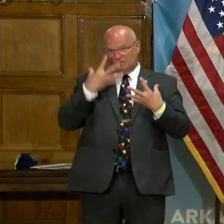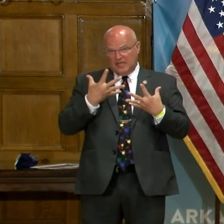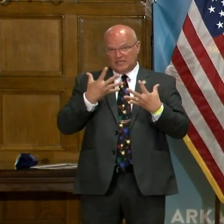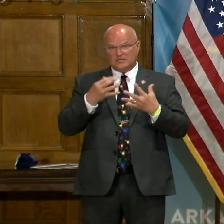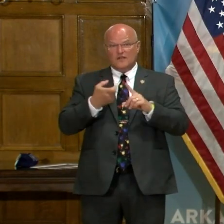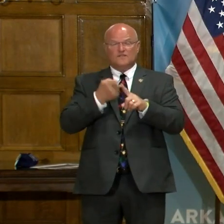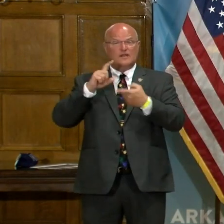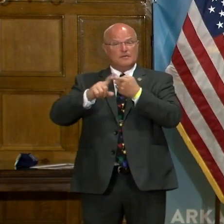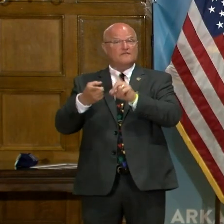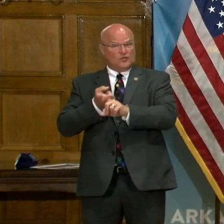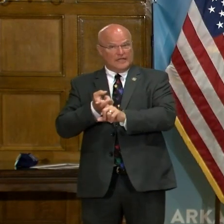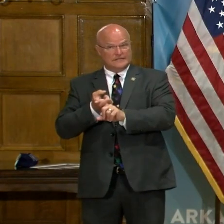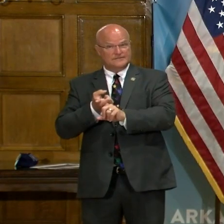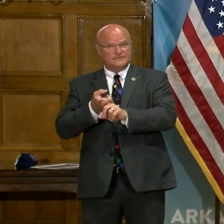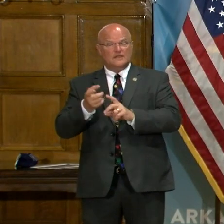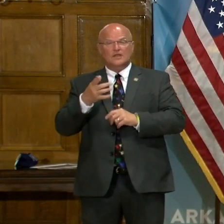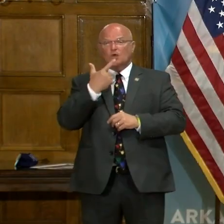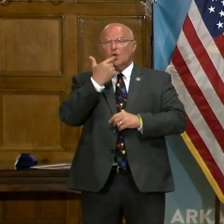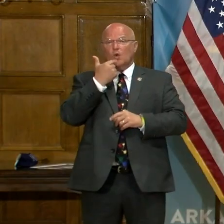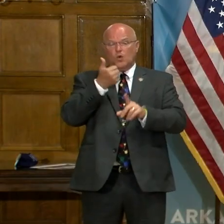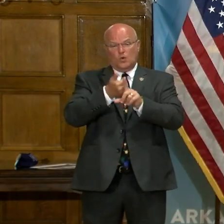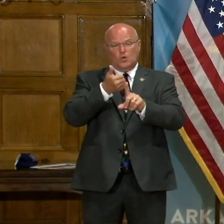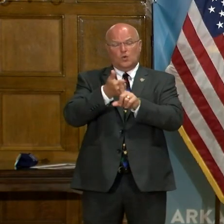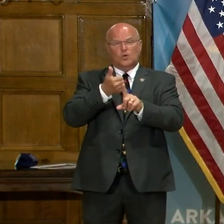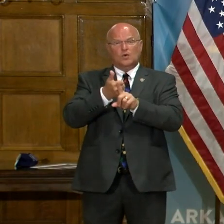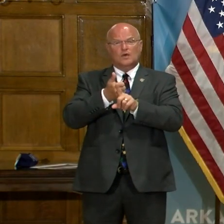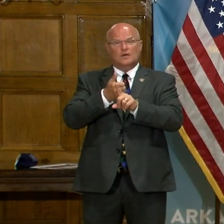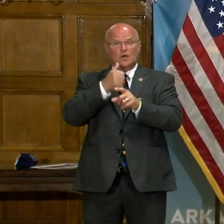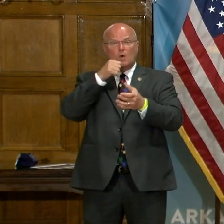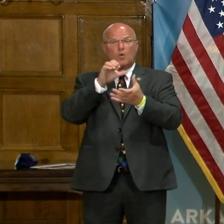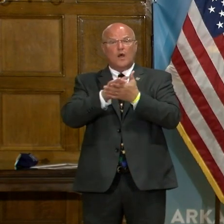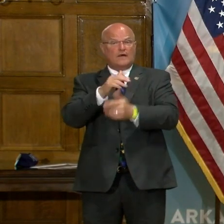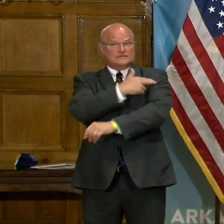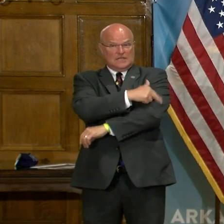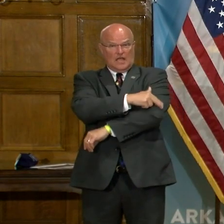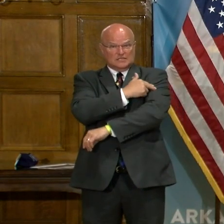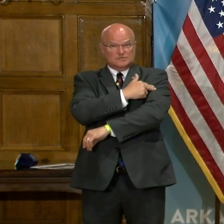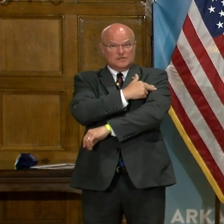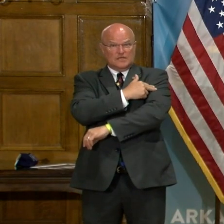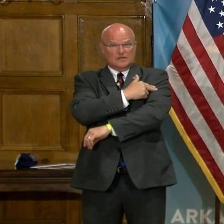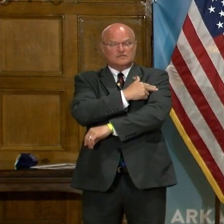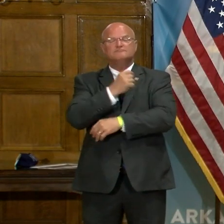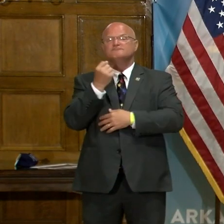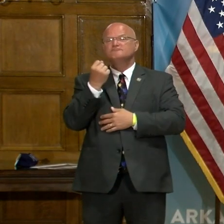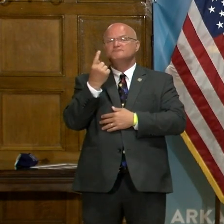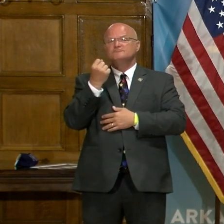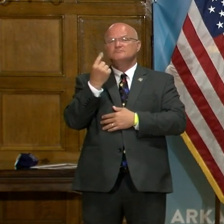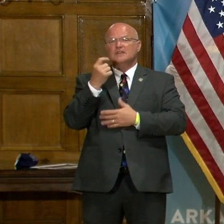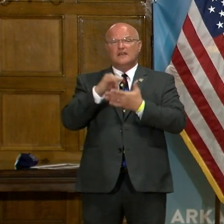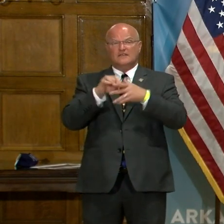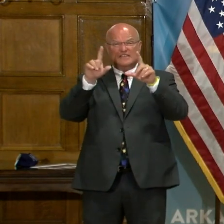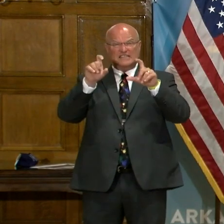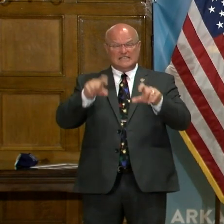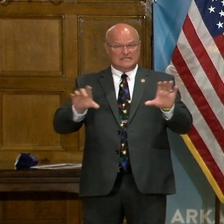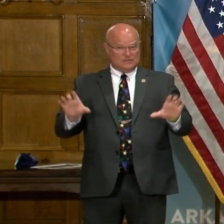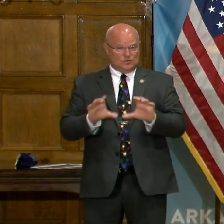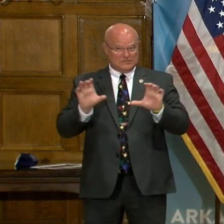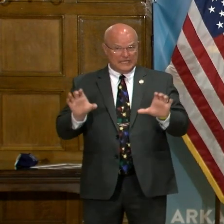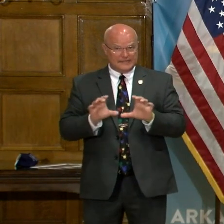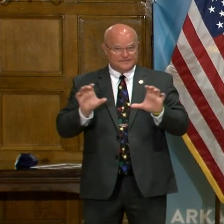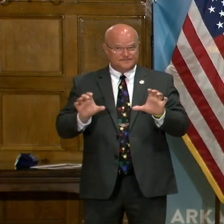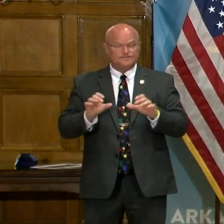of it from a friend whose wife was in the hospital and was understanding of the tests that were